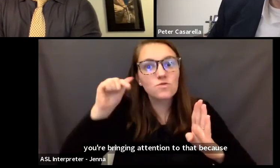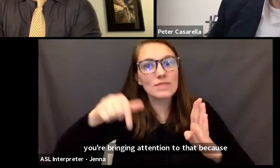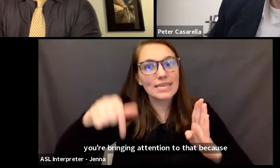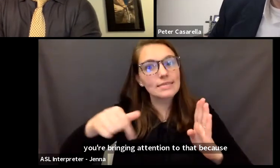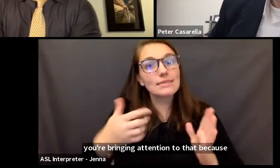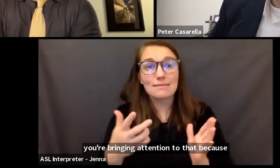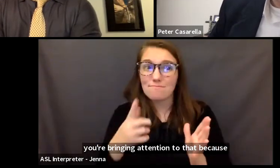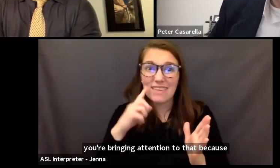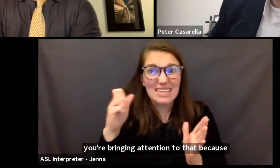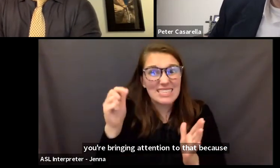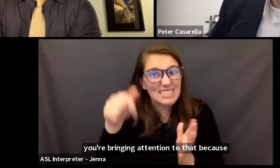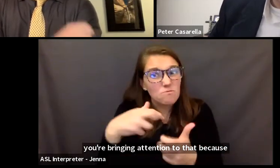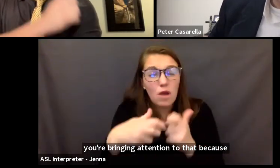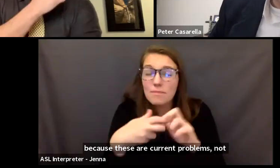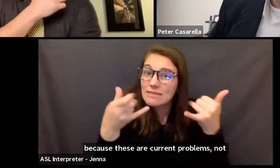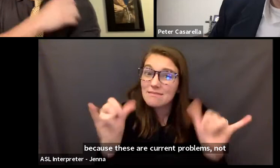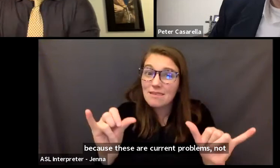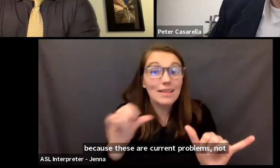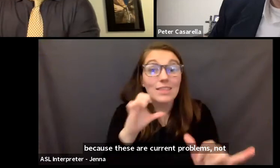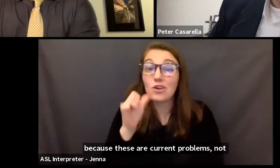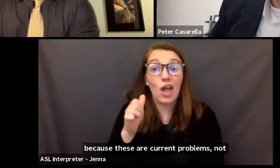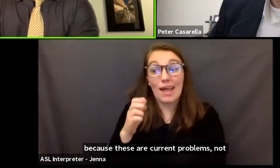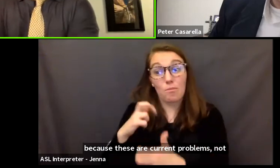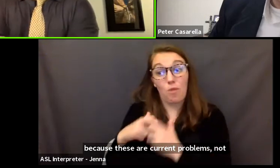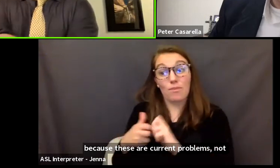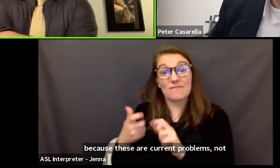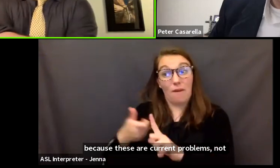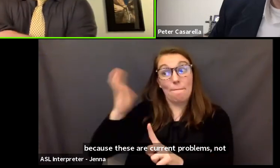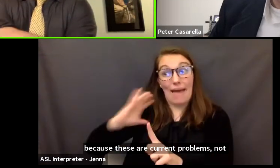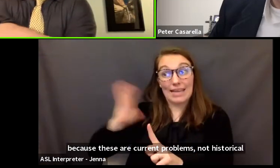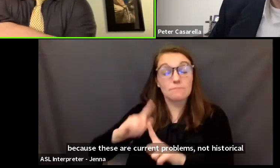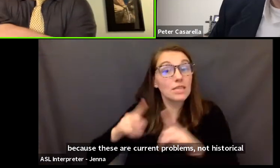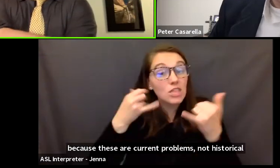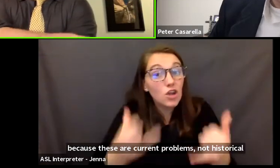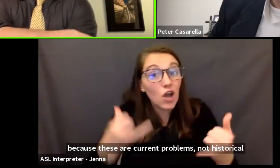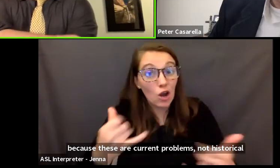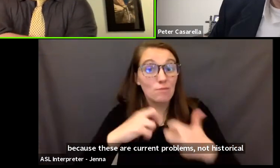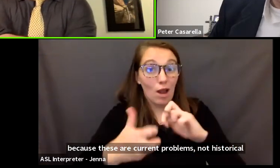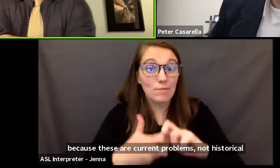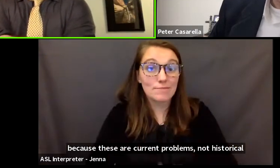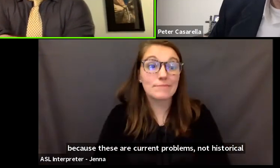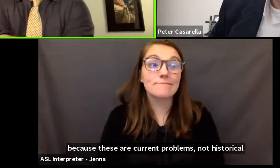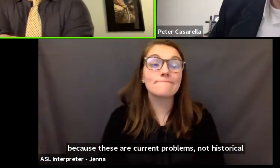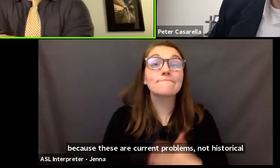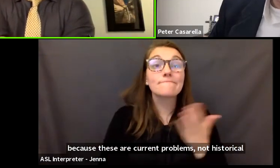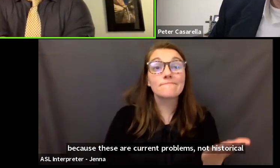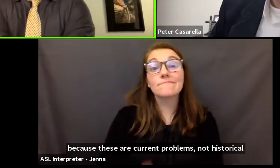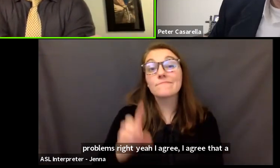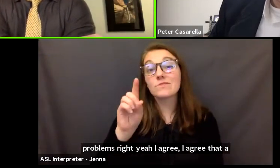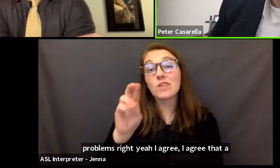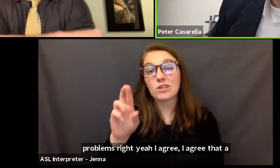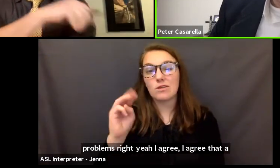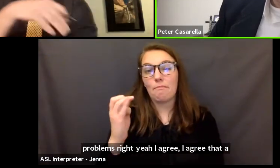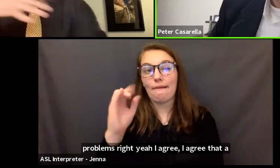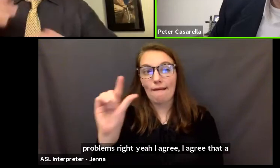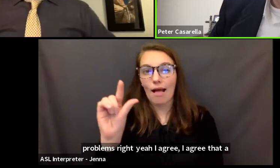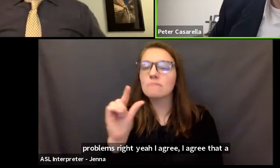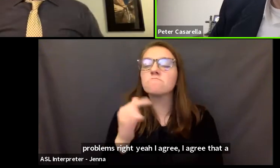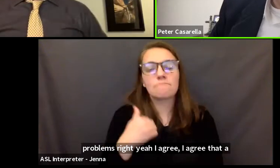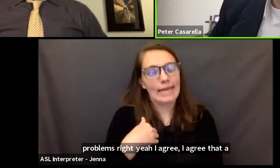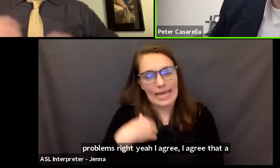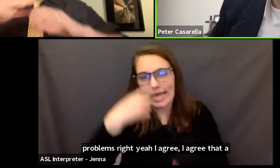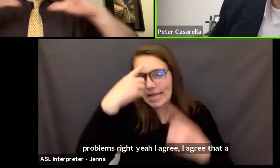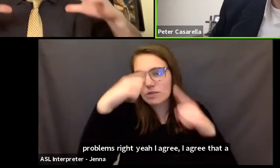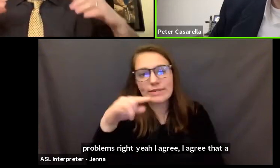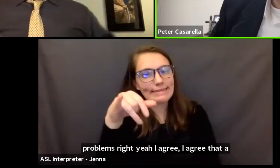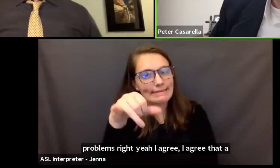are current problems, not historical problems. Thank you. I agree. I agree that and part of addressing the